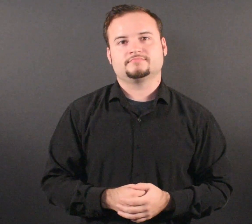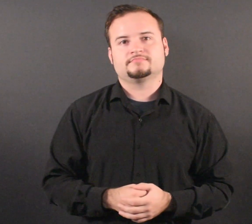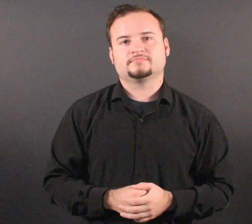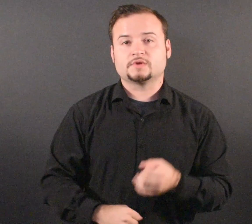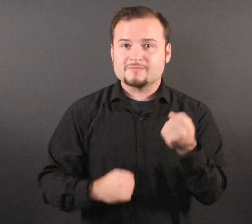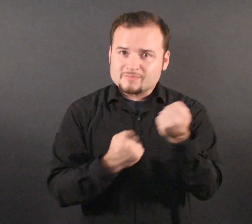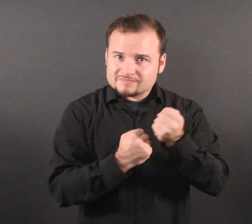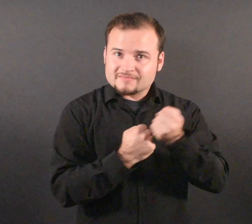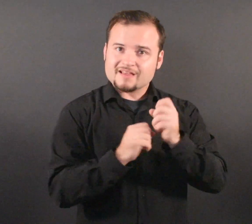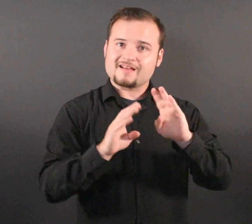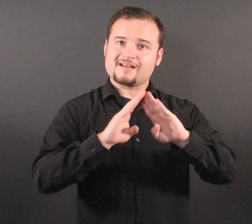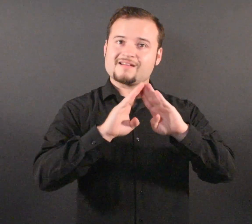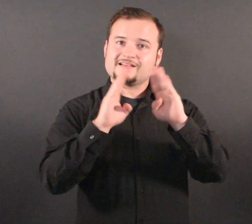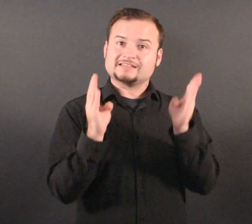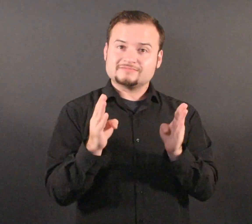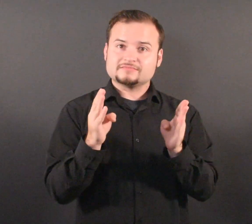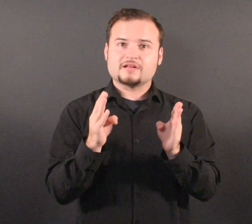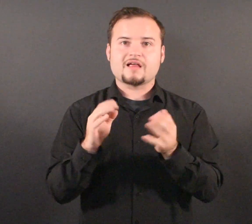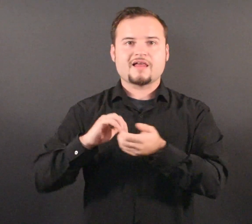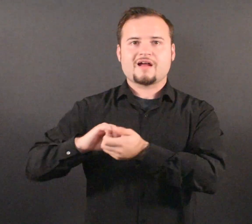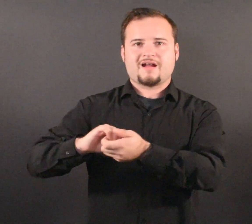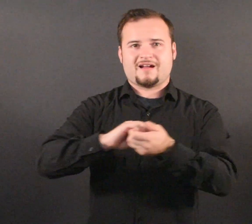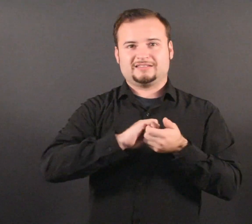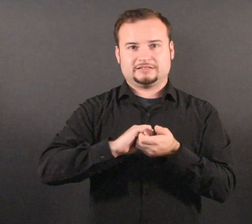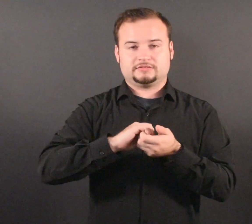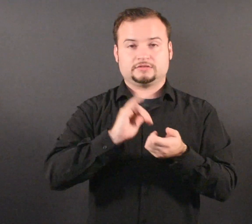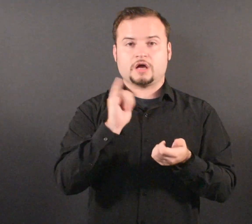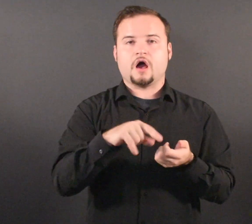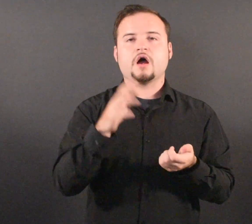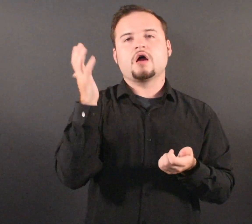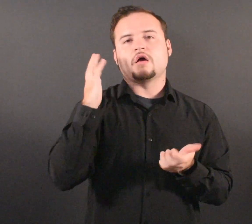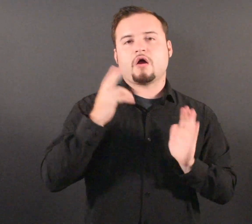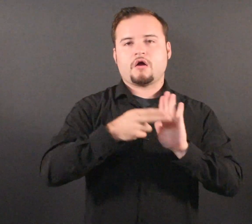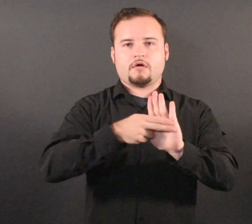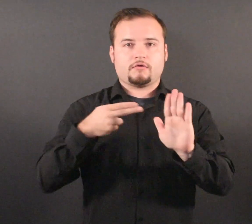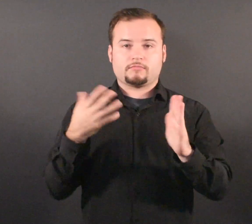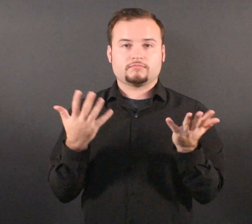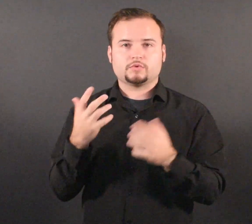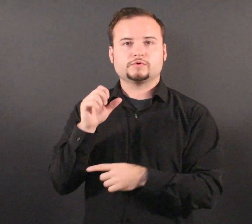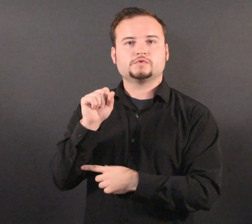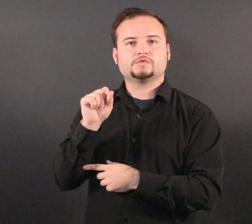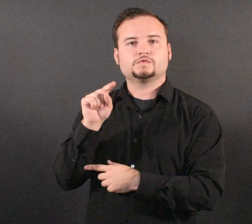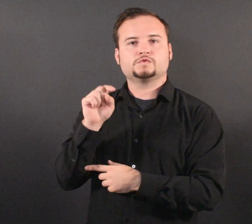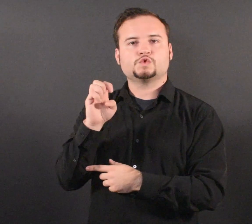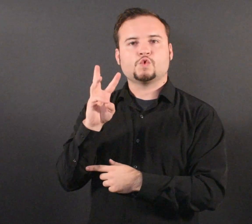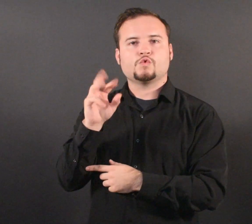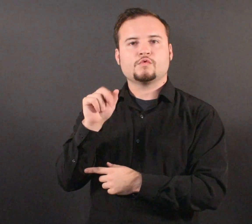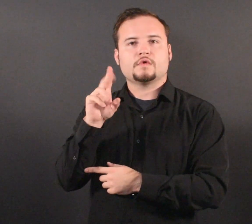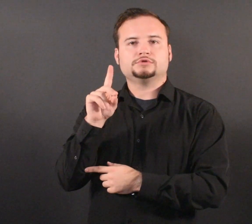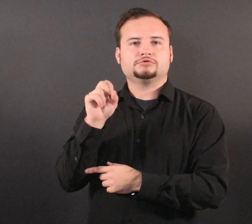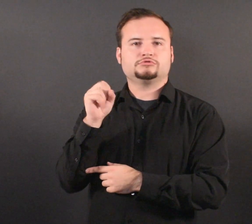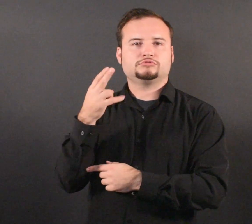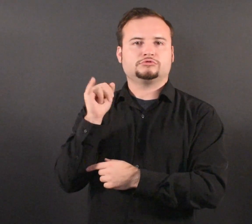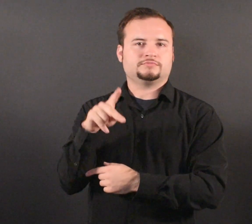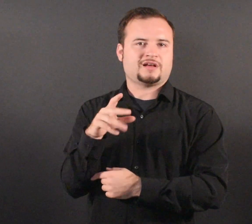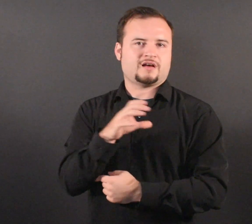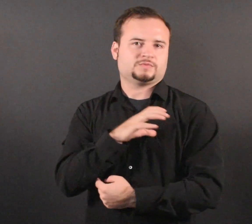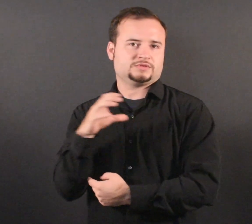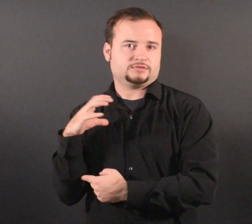The Supportive Housing Alliance, formerly known as the Stewardship Council, is an interagency